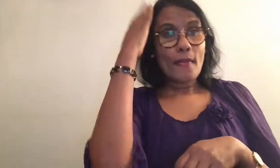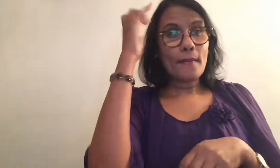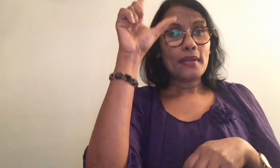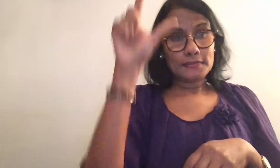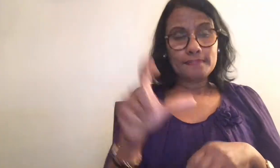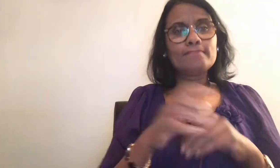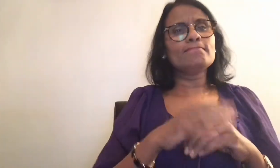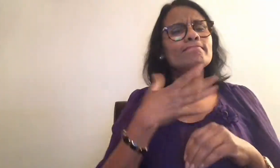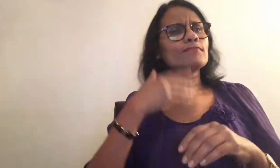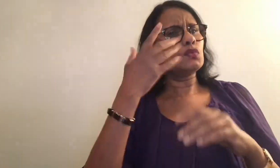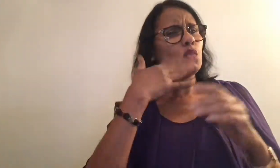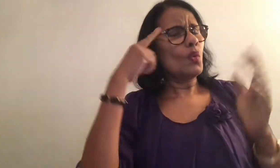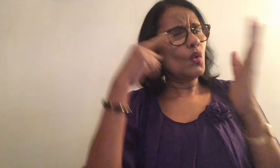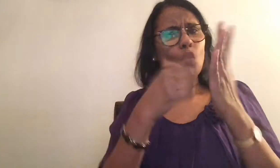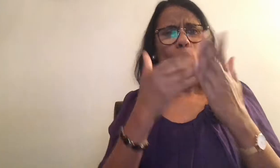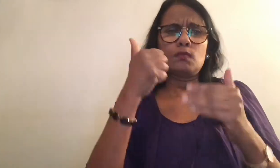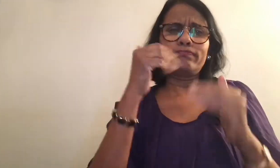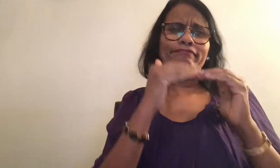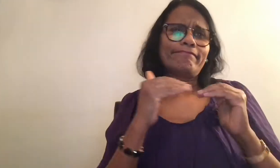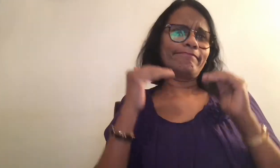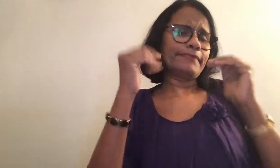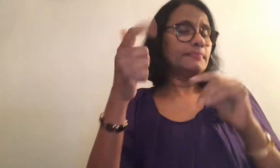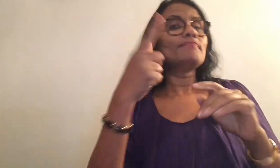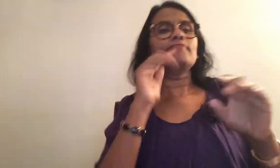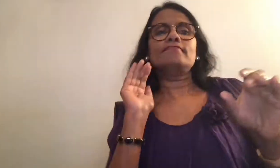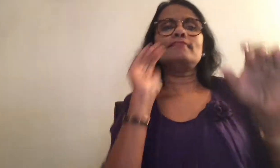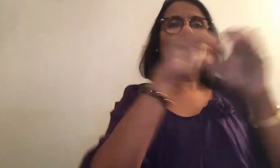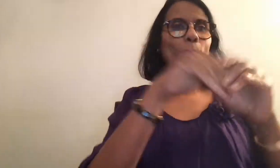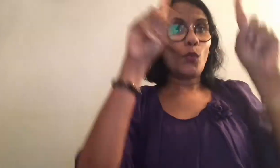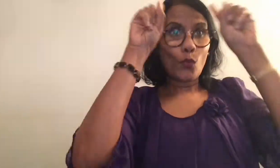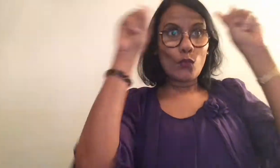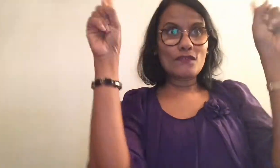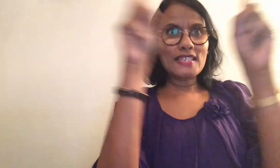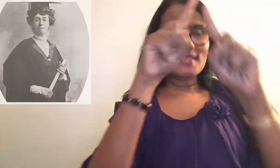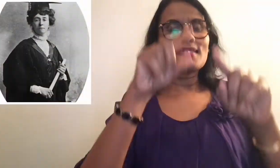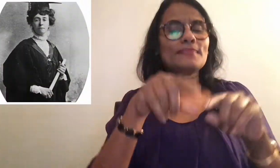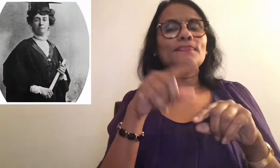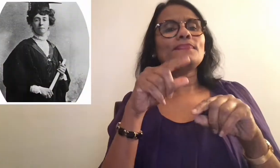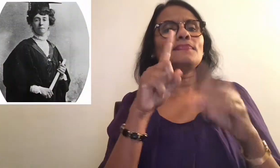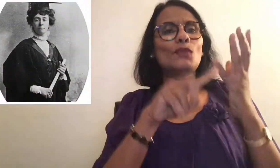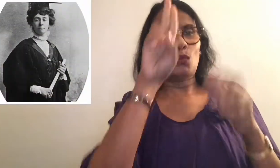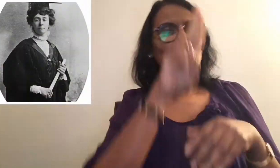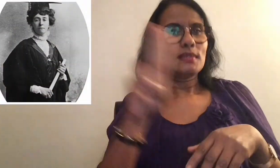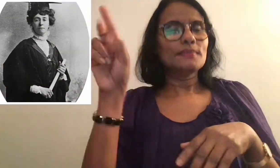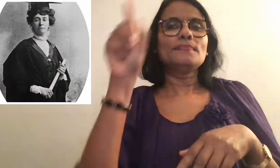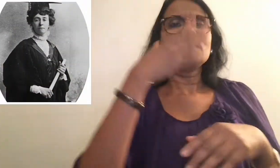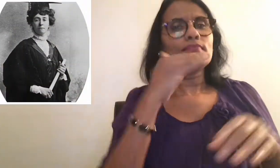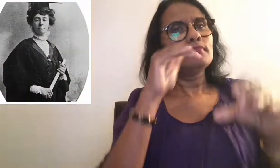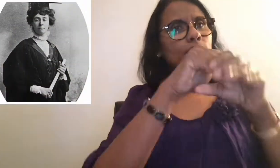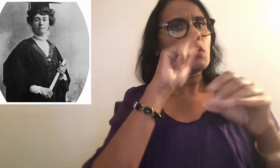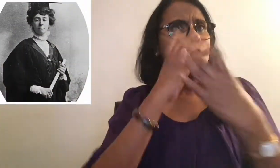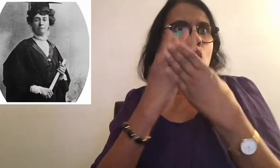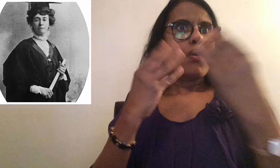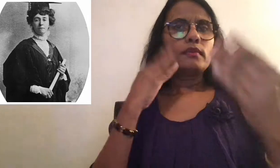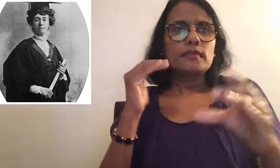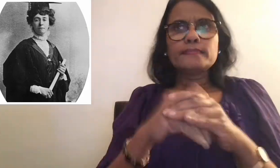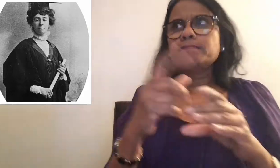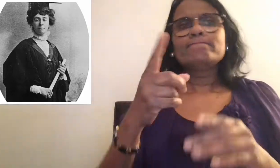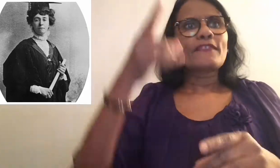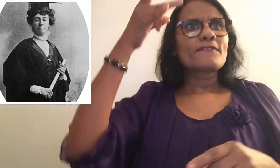See that little hook in there? Yes. Call that suture scissors because it's got the little hook to sometimes get up under where the suture may lay onto the skin. You can't eat this. Are you hungry? Can he